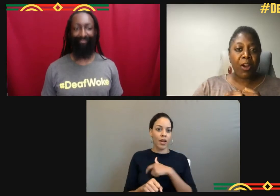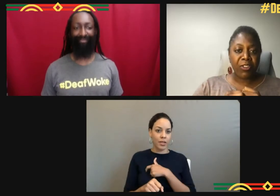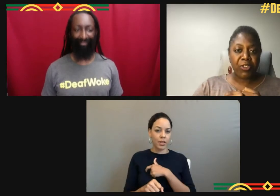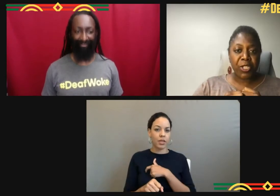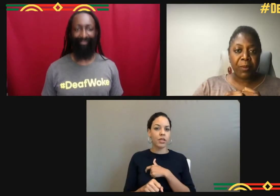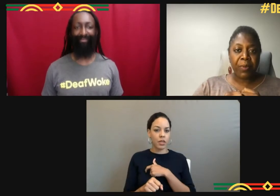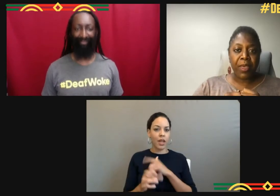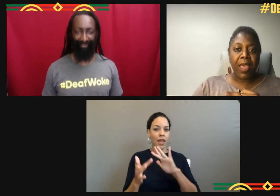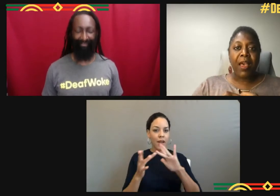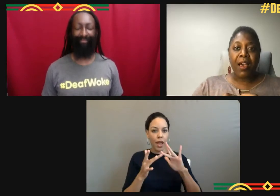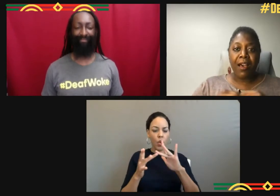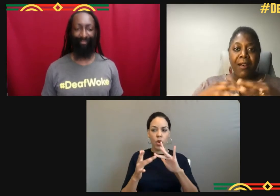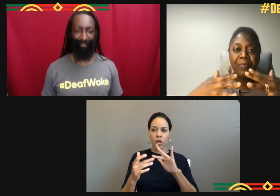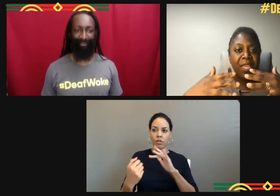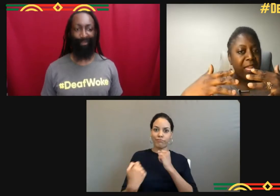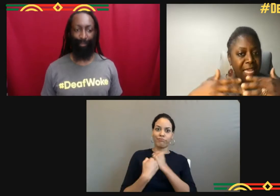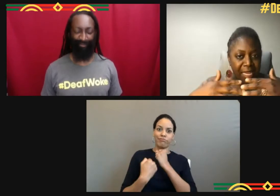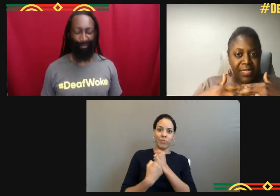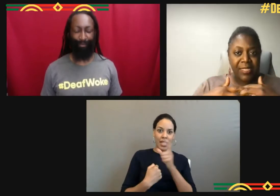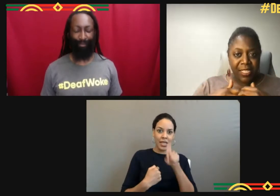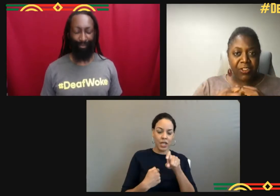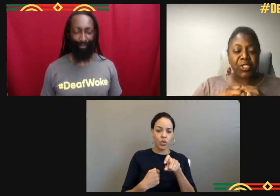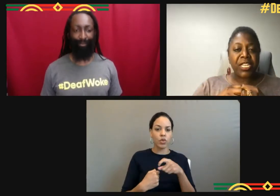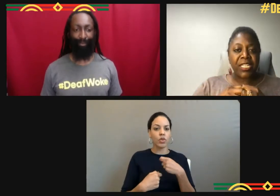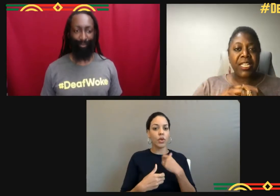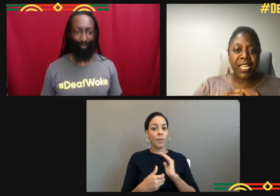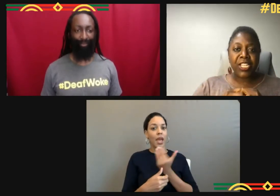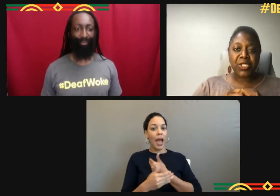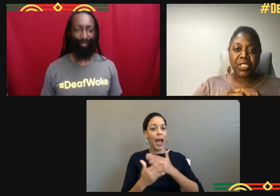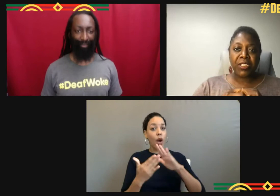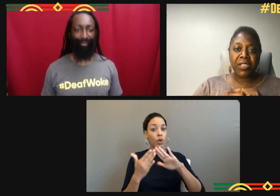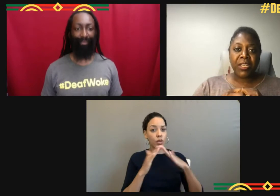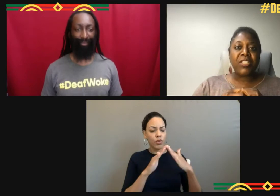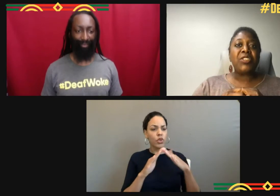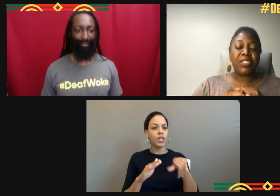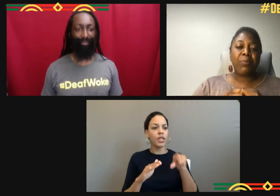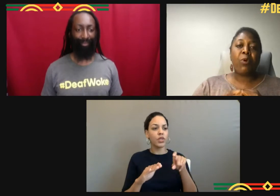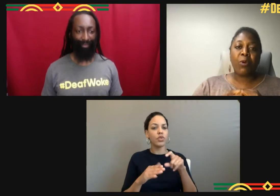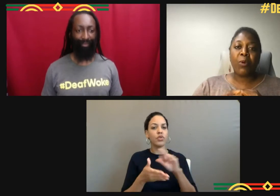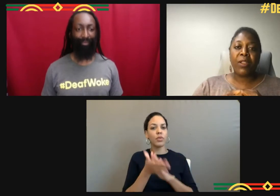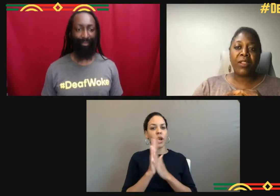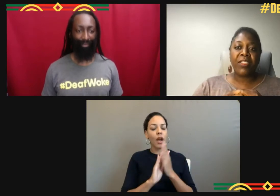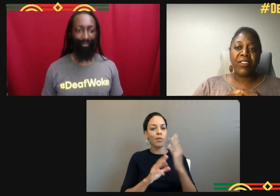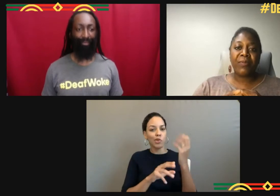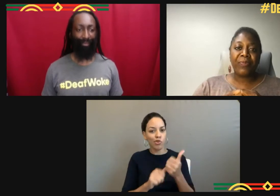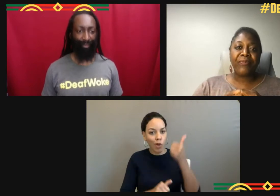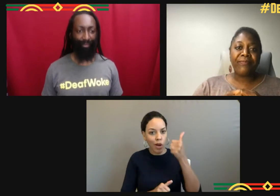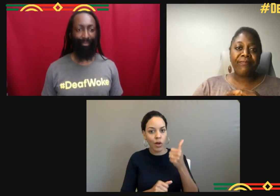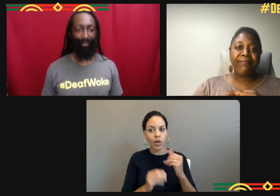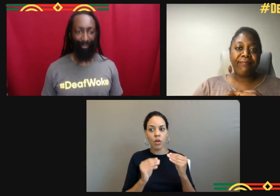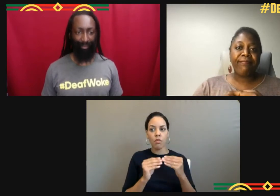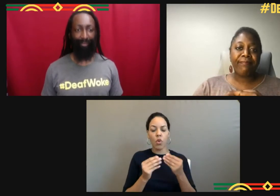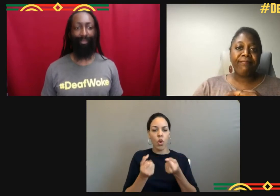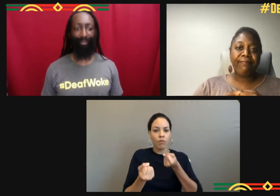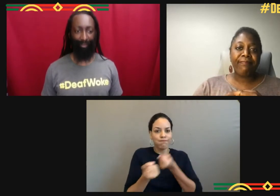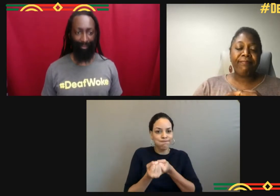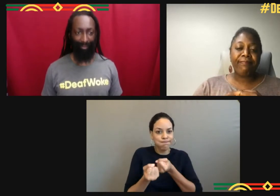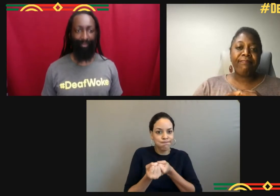stronger partnership and again, a synergy and connection to support one another.